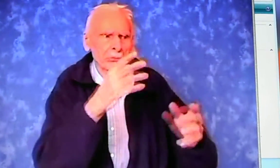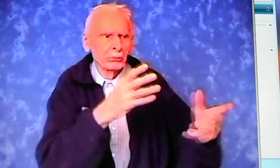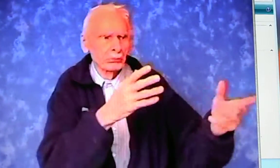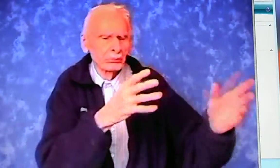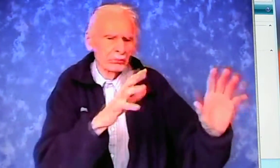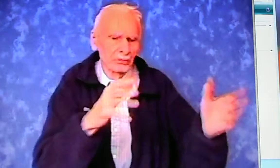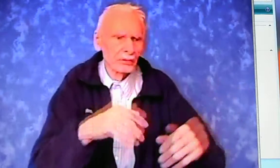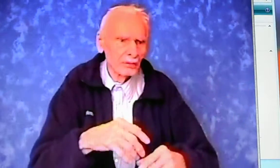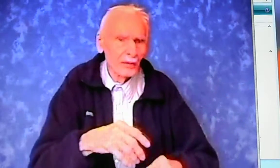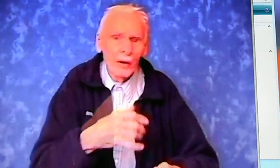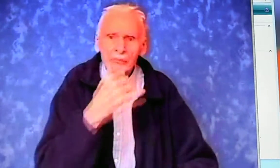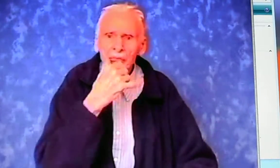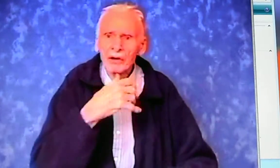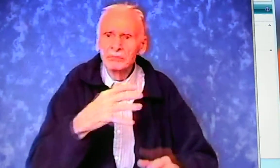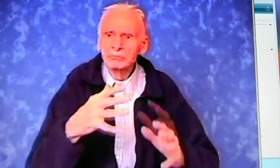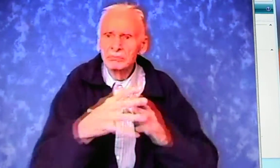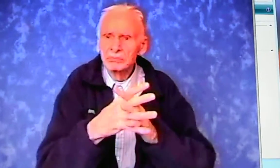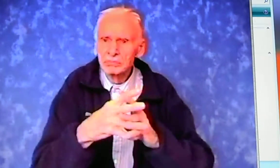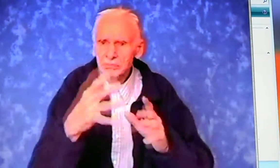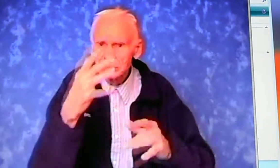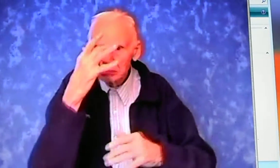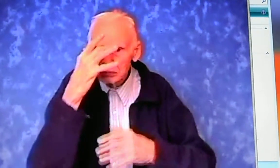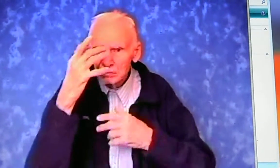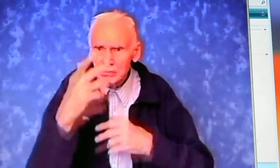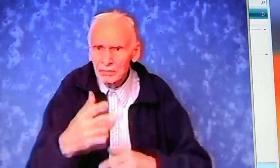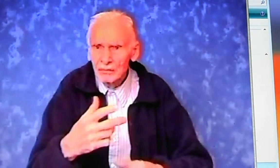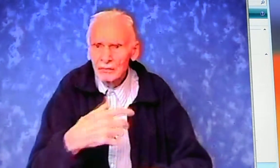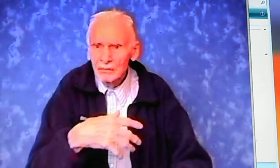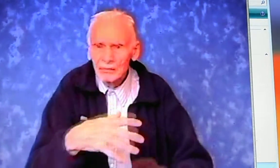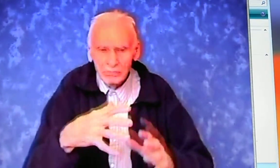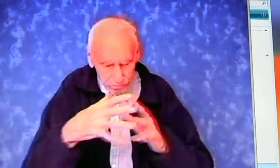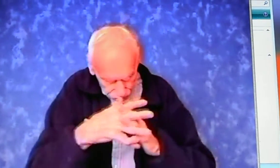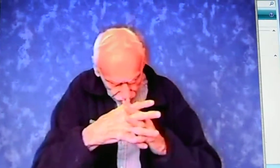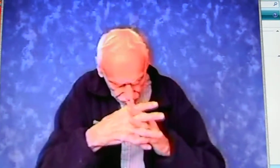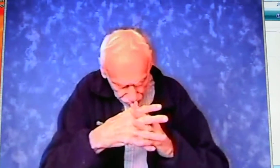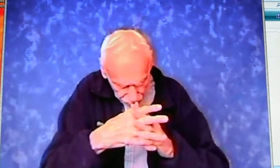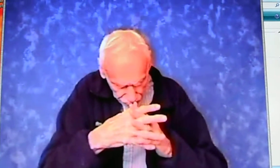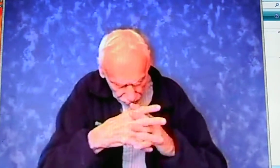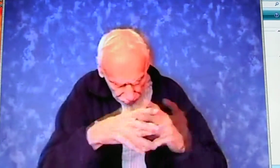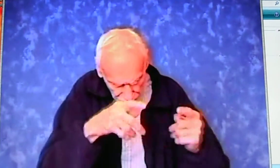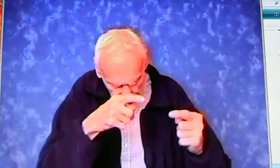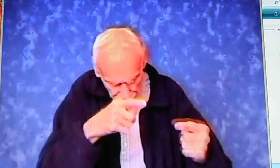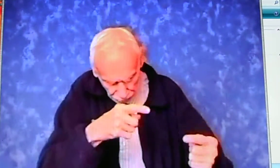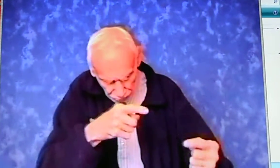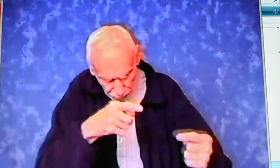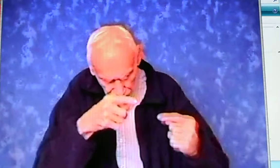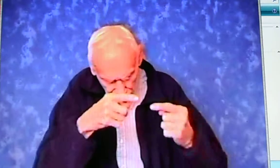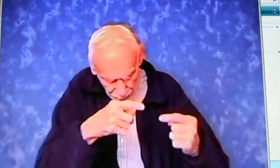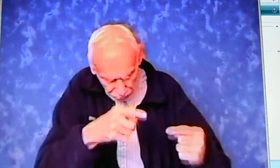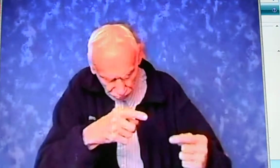But I refused to come in. I wanted to stay out and play, and I became sick because of that.